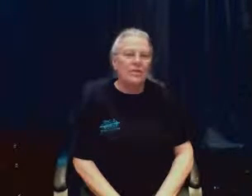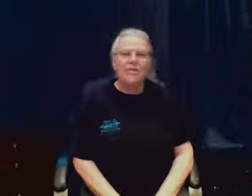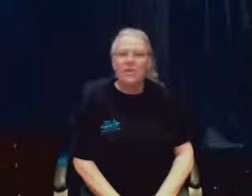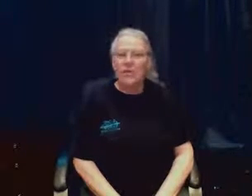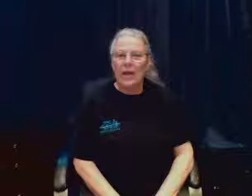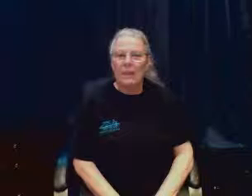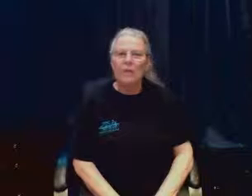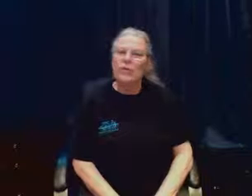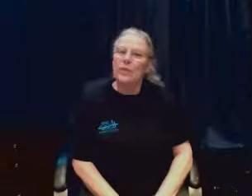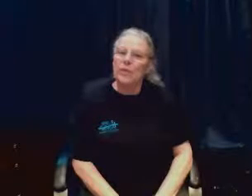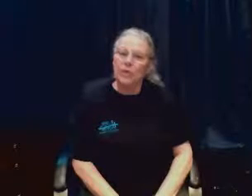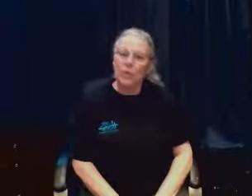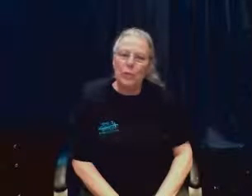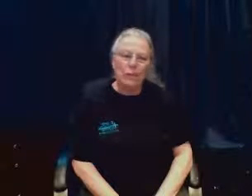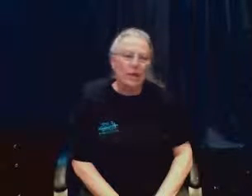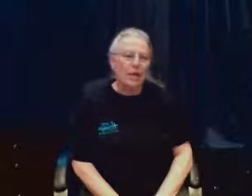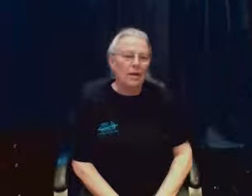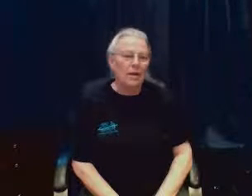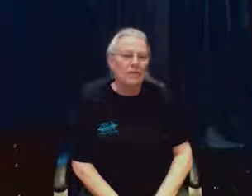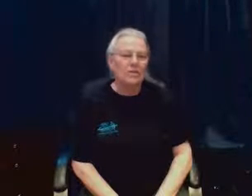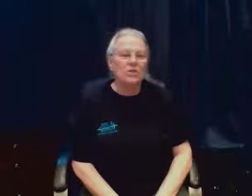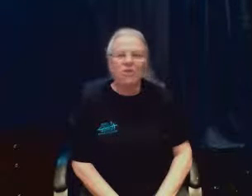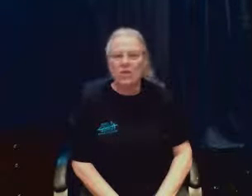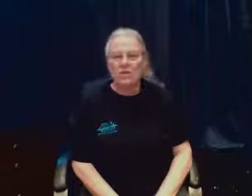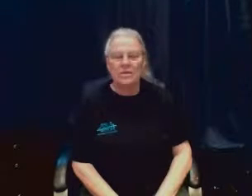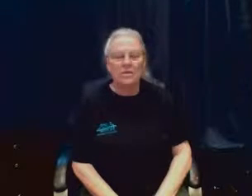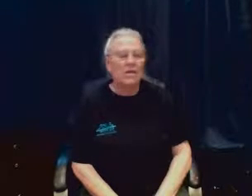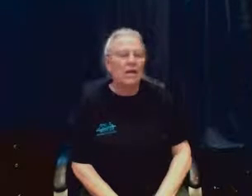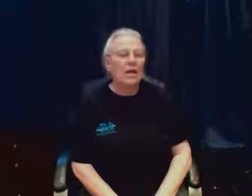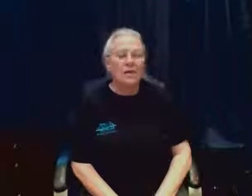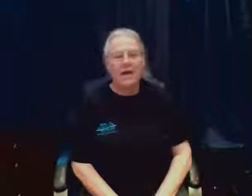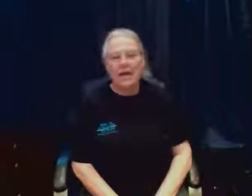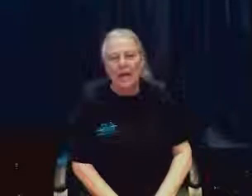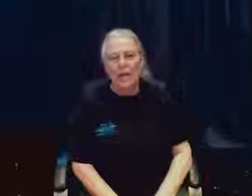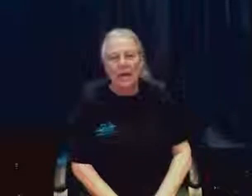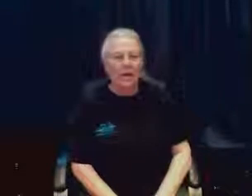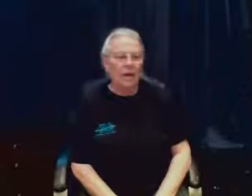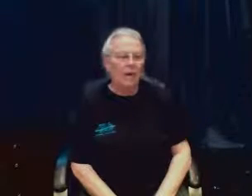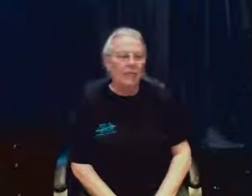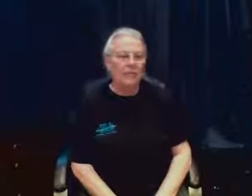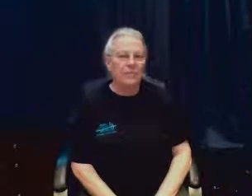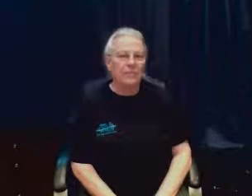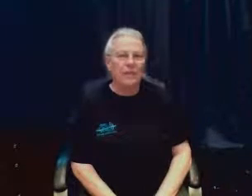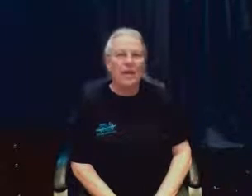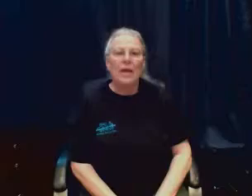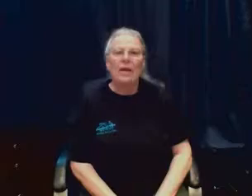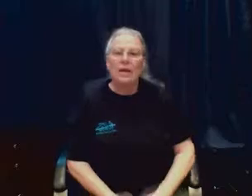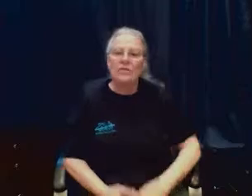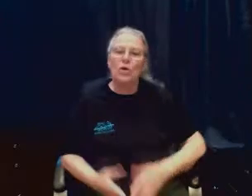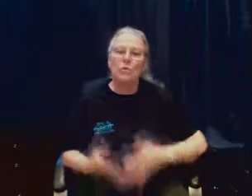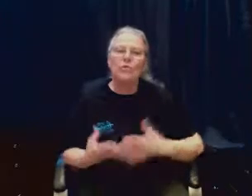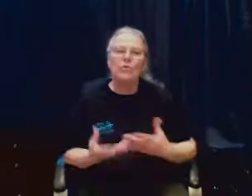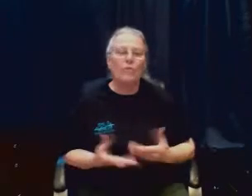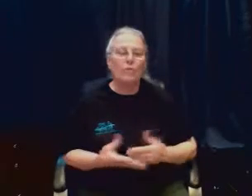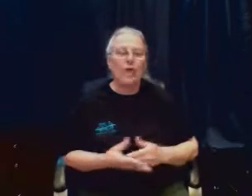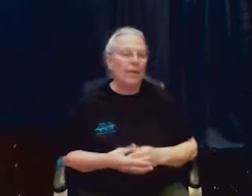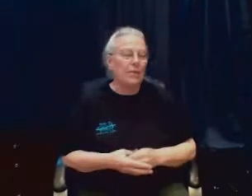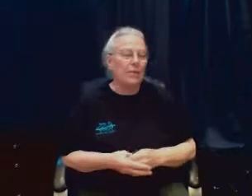The song that I'm going to be interpreting is Jesus, Thy Name I Love. Let's go through the